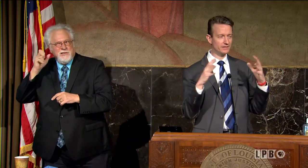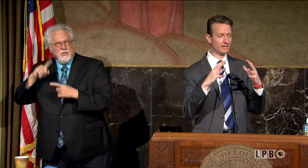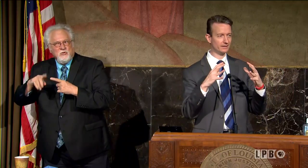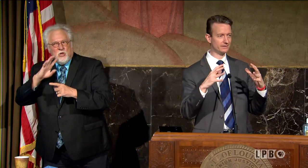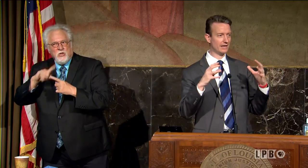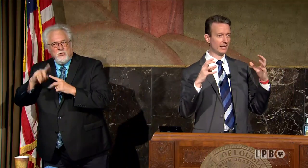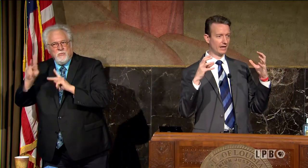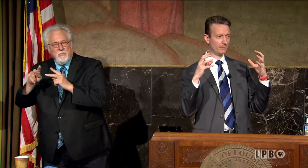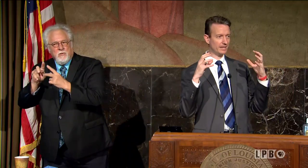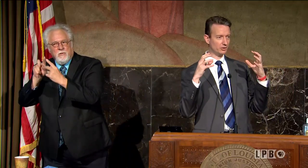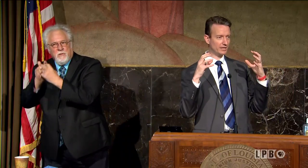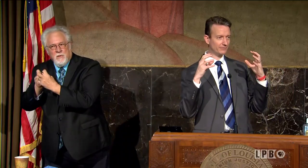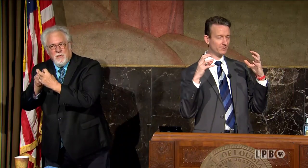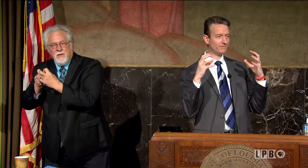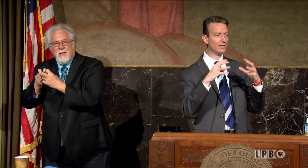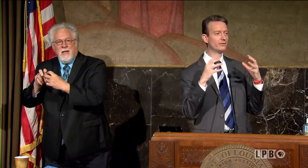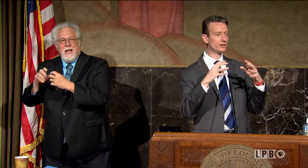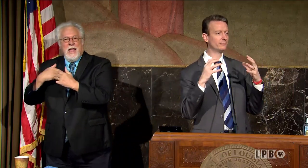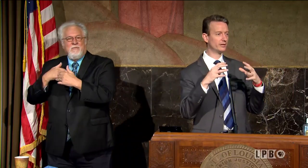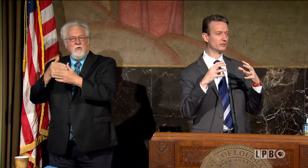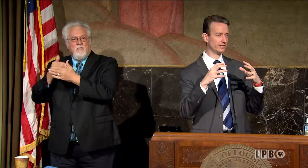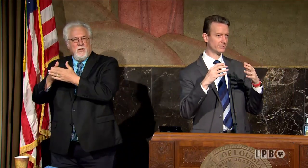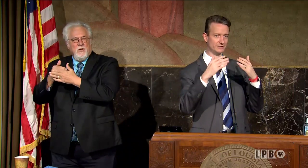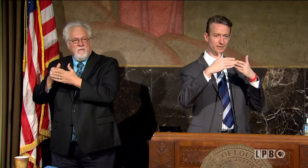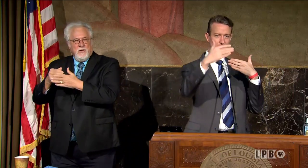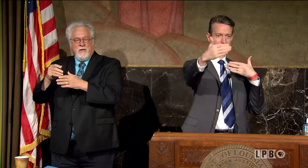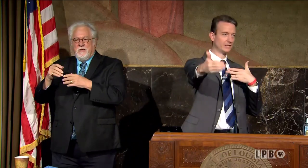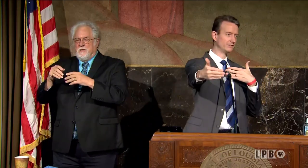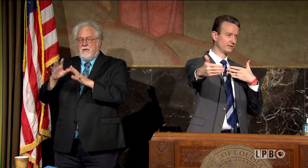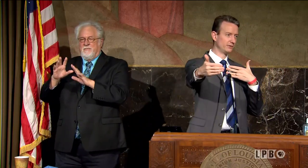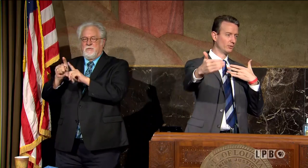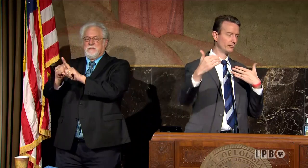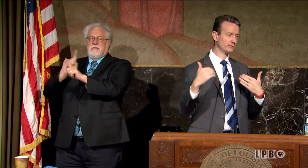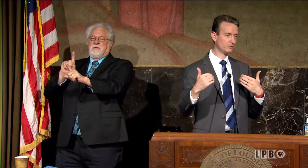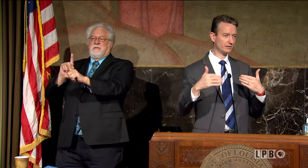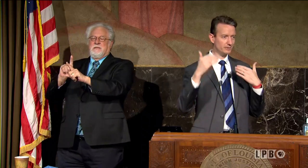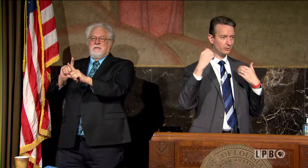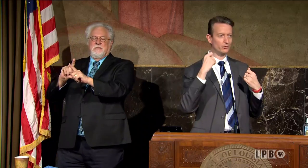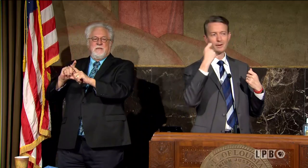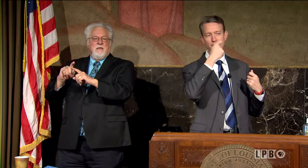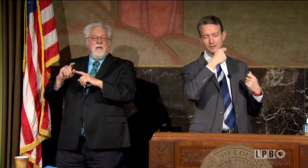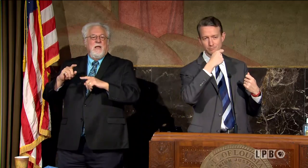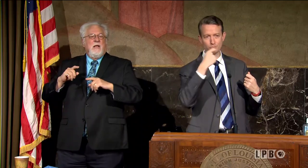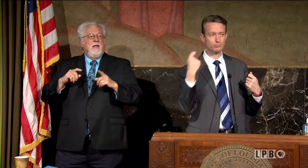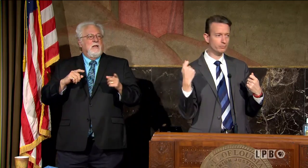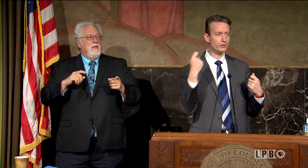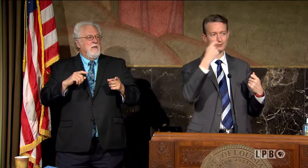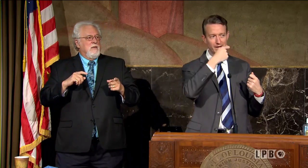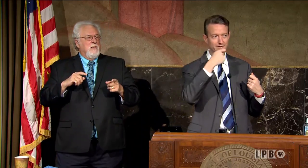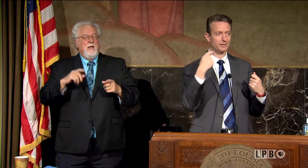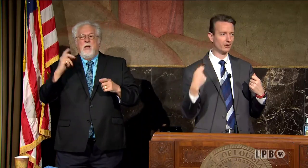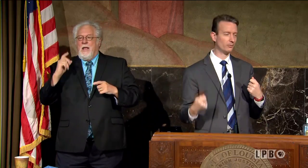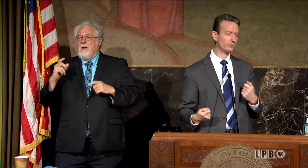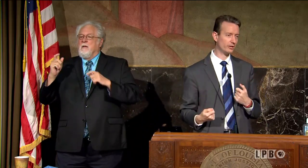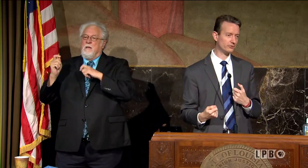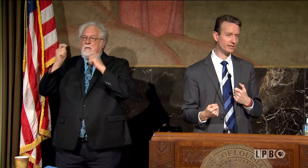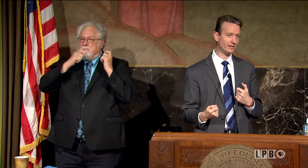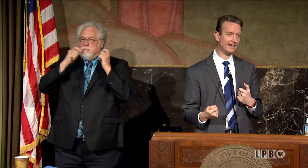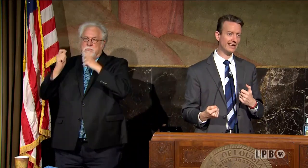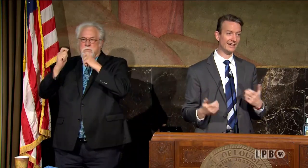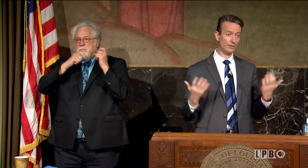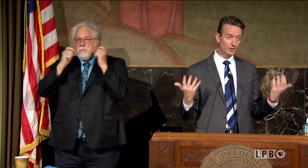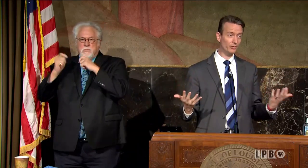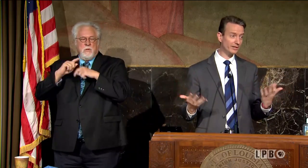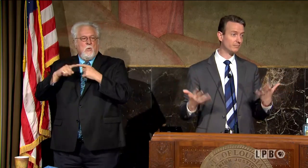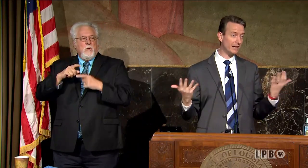of those things mean that you'd have to be very, very vigilant to be able to stay 6 feet away from somebody, to be able to remember to put your mask back on when you're not